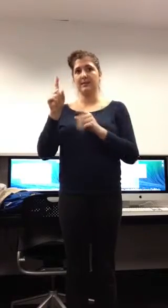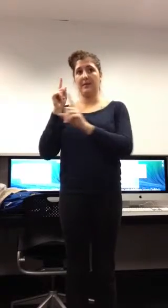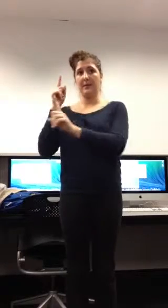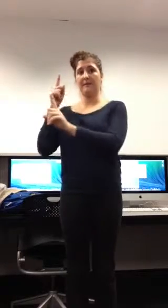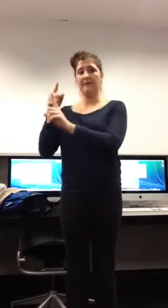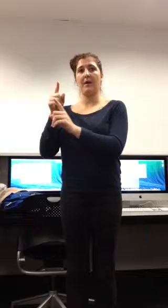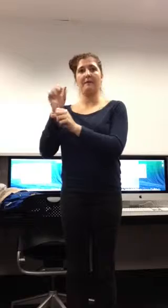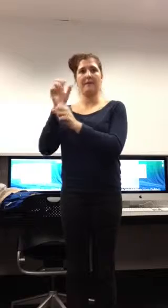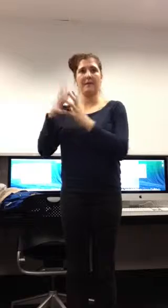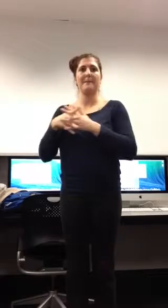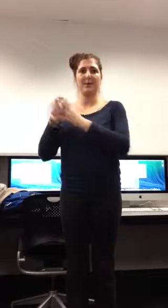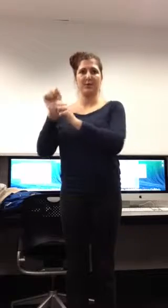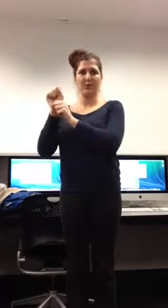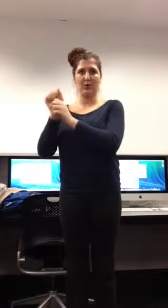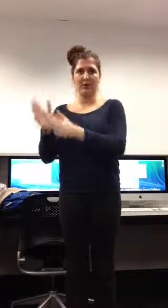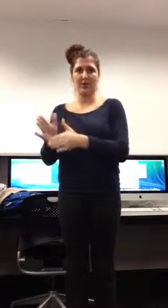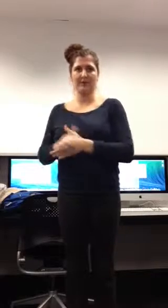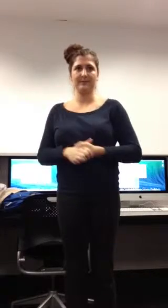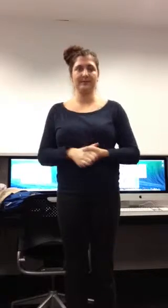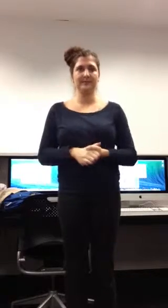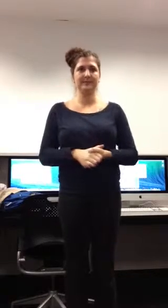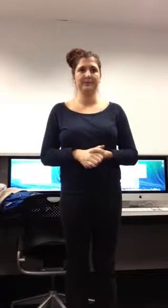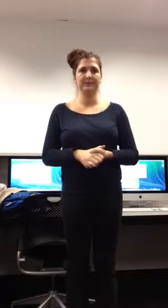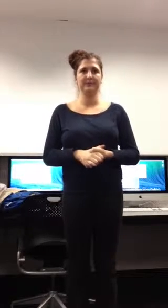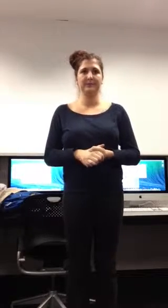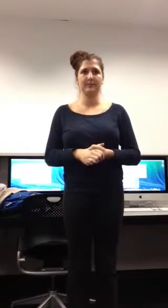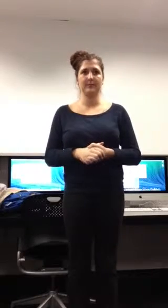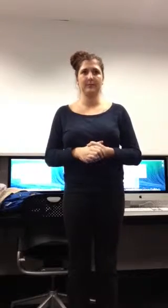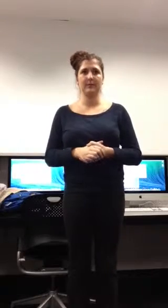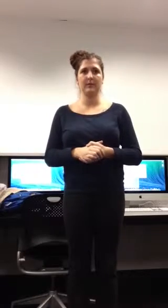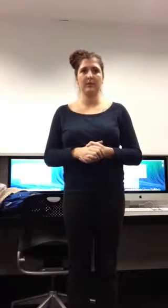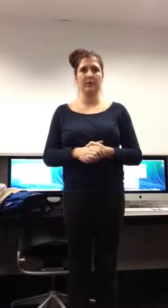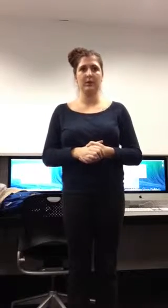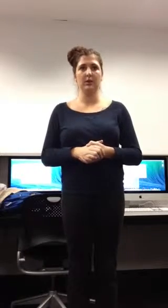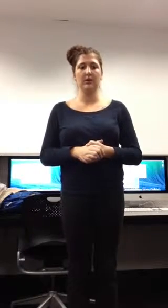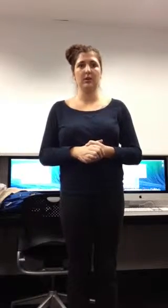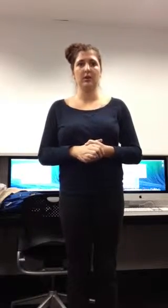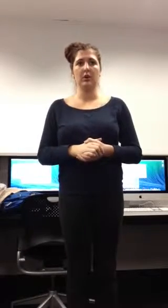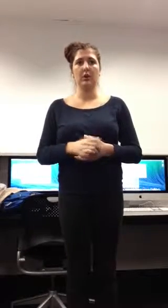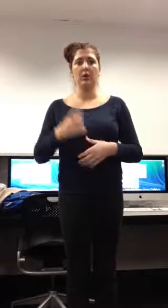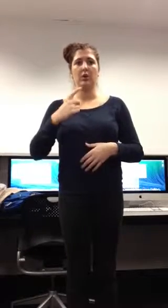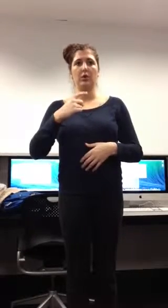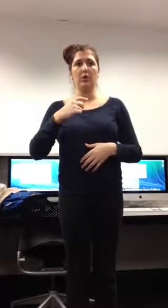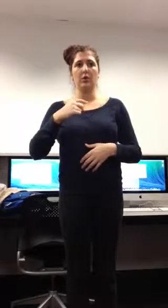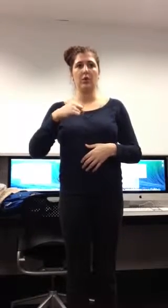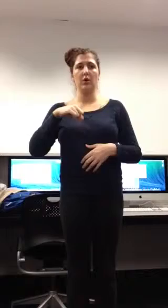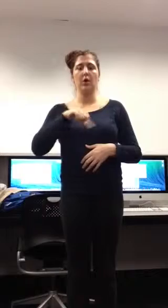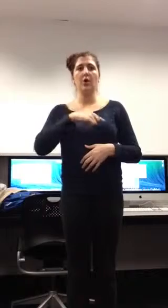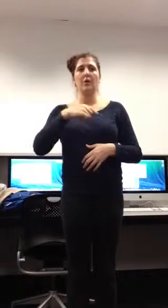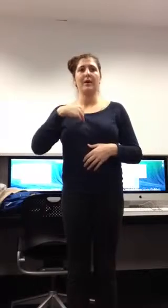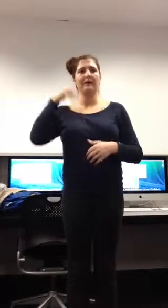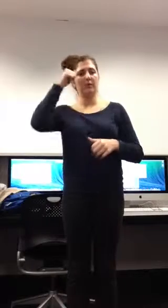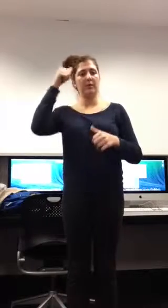worker. We have to remember that big business did a tremendous amount for